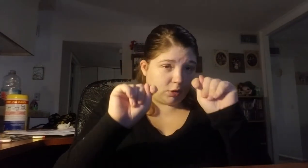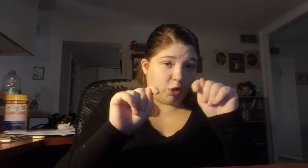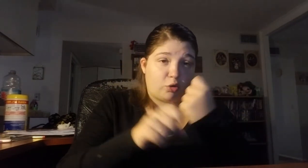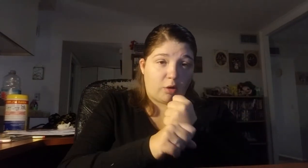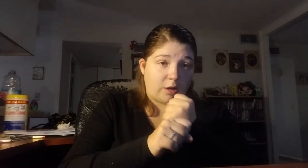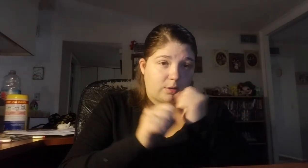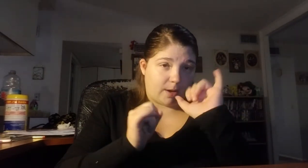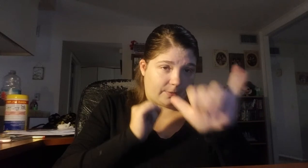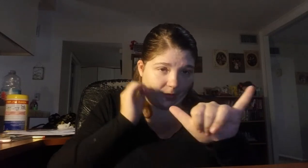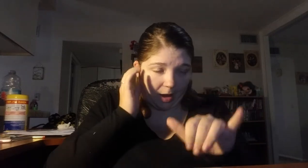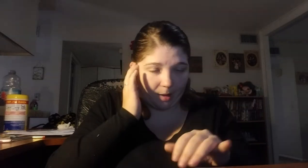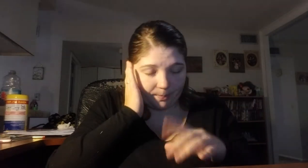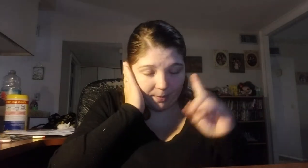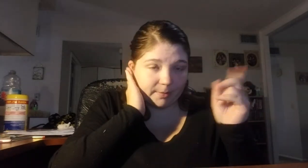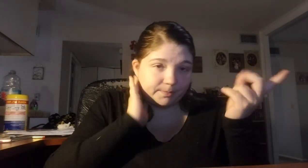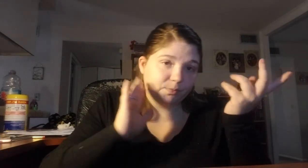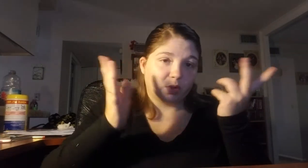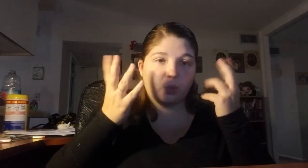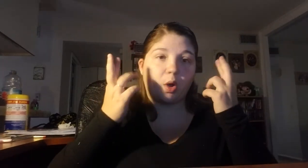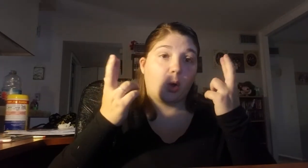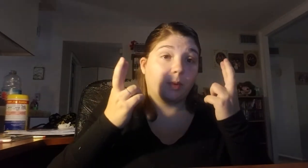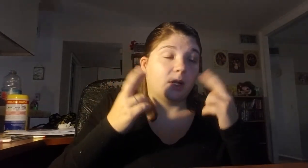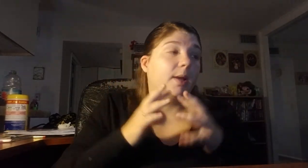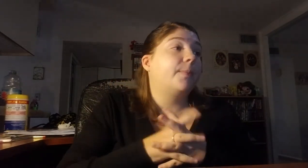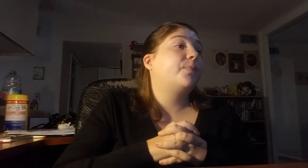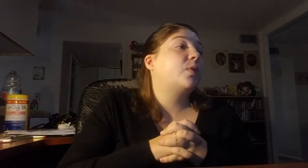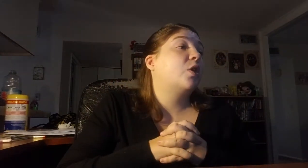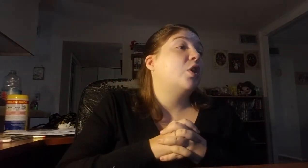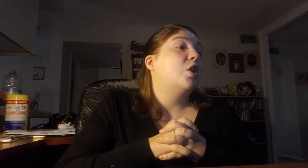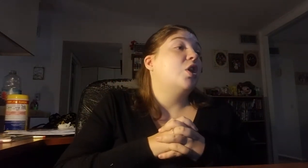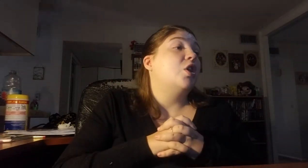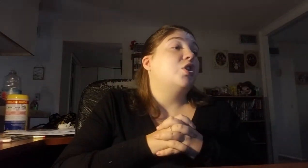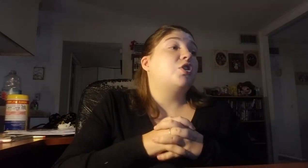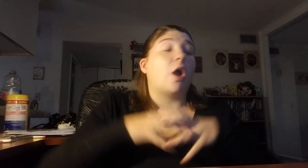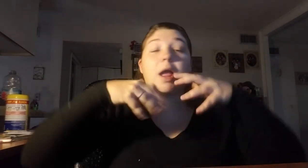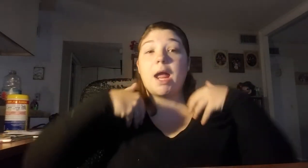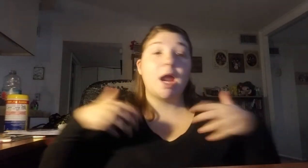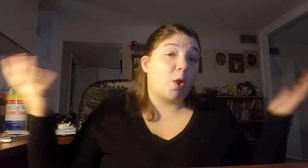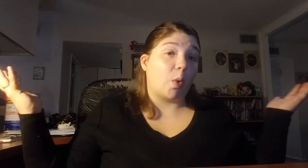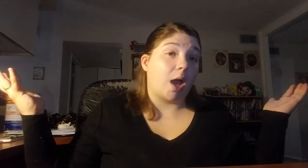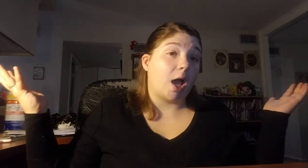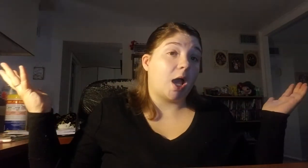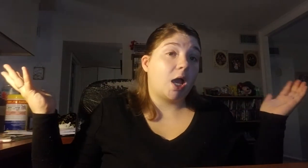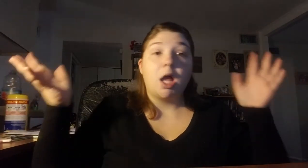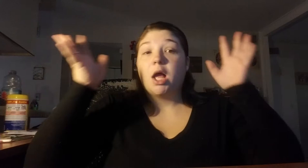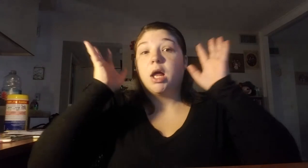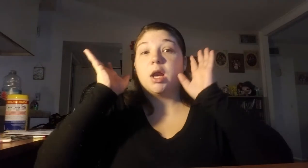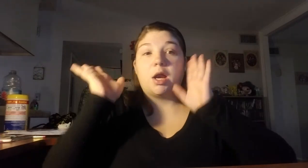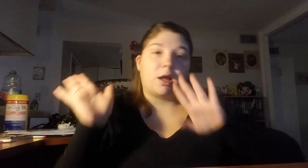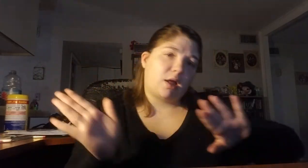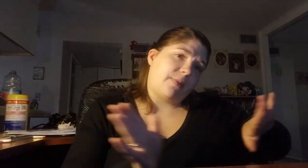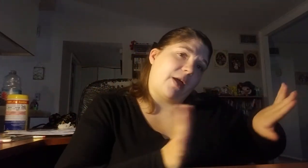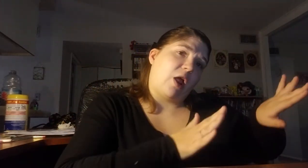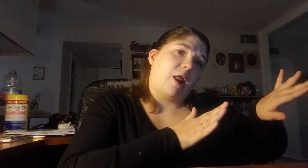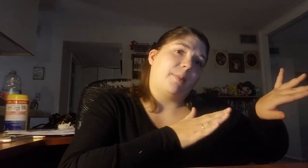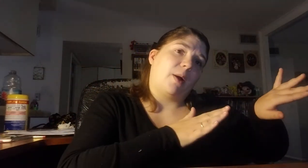Just trying to make that, but well, hopefully. So, anyway, get that out of my